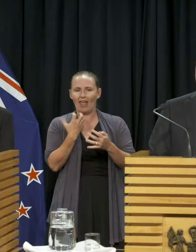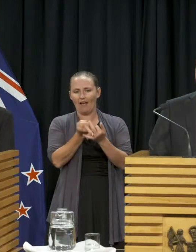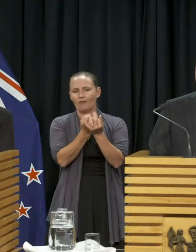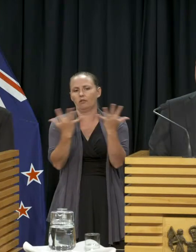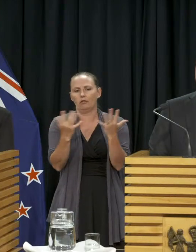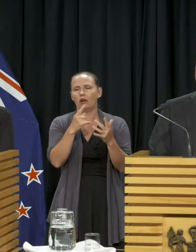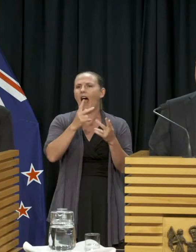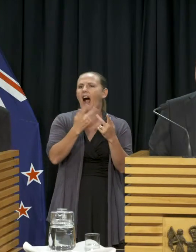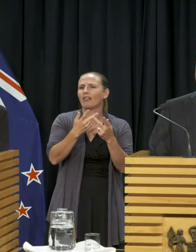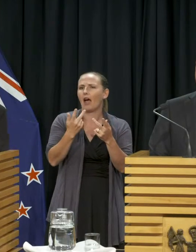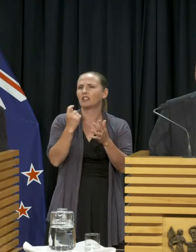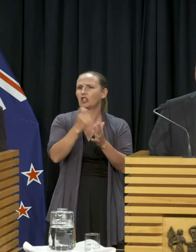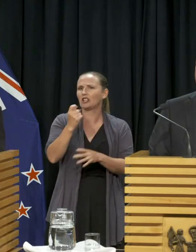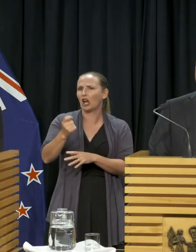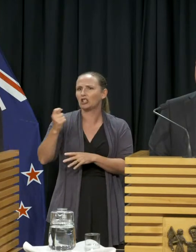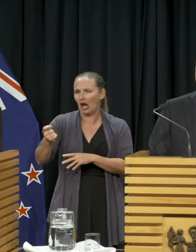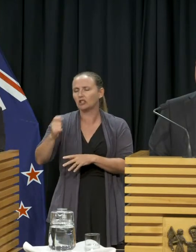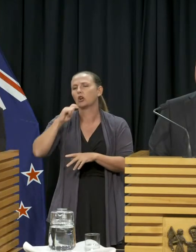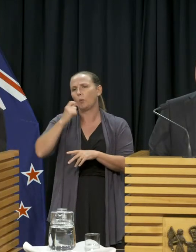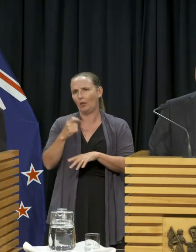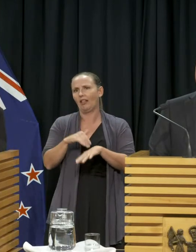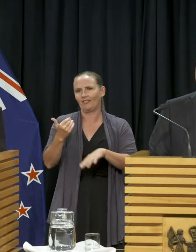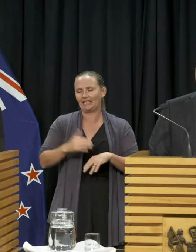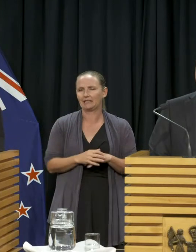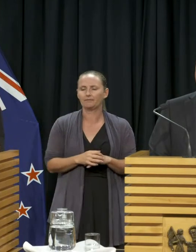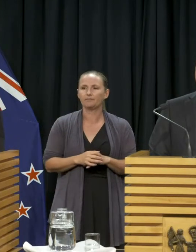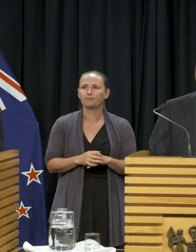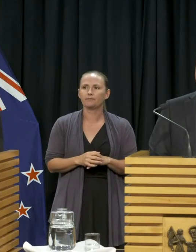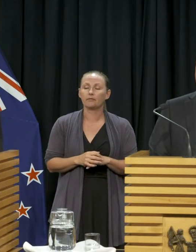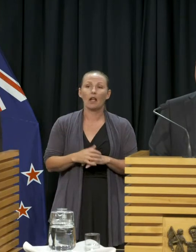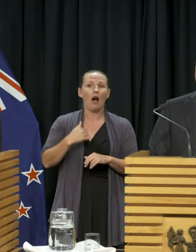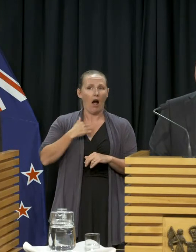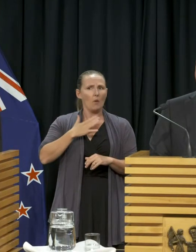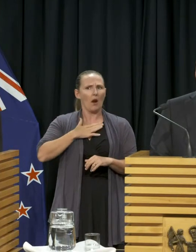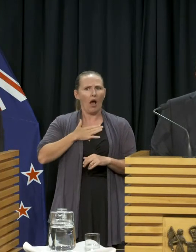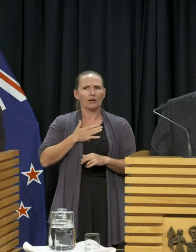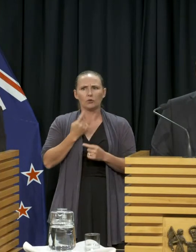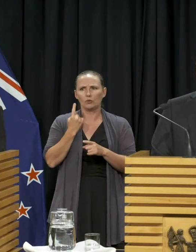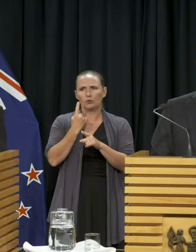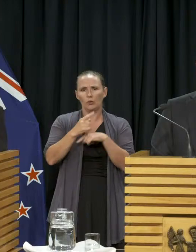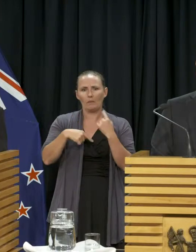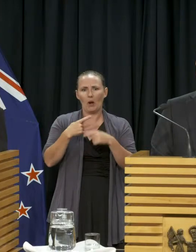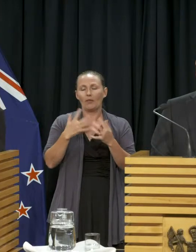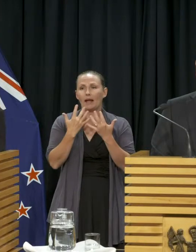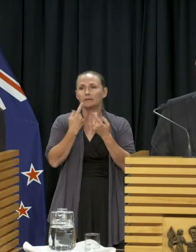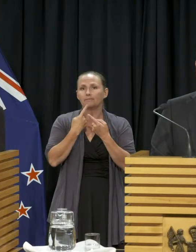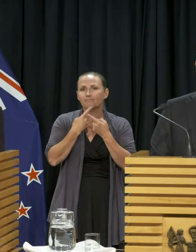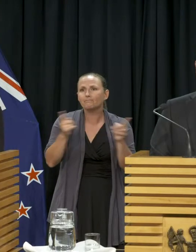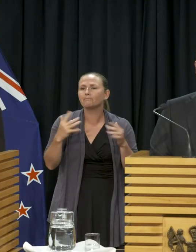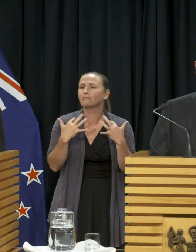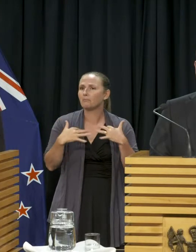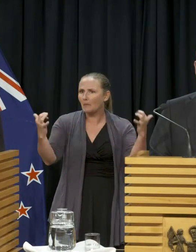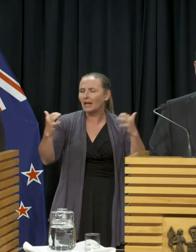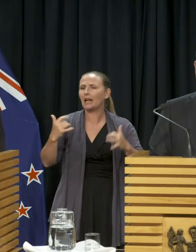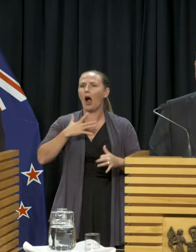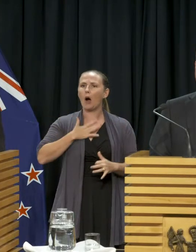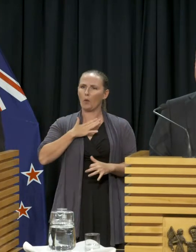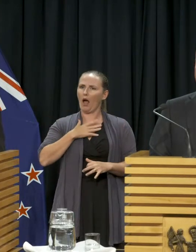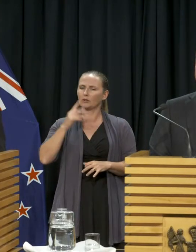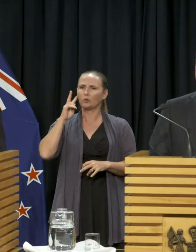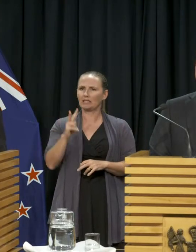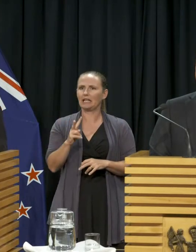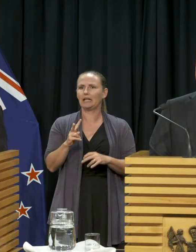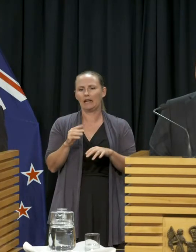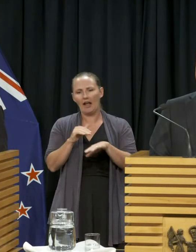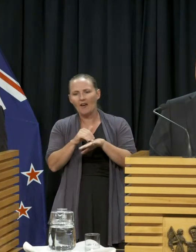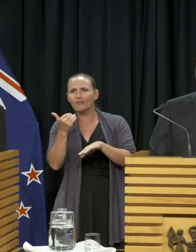that I do want to provide more publicly because I think this would be helpful for us to be able to see the effects of those law changes, whether or not we think